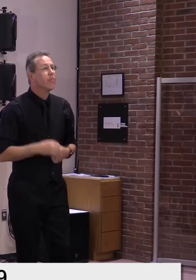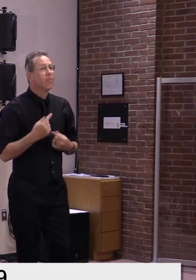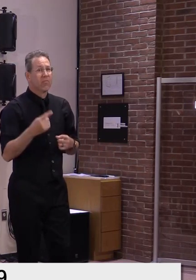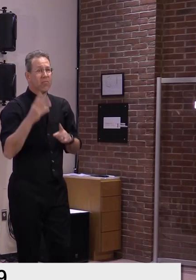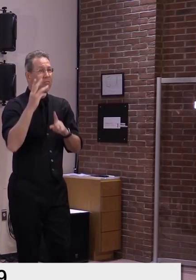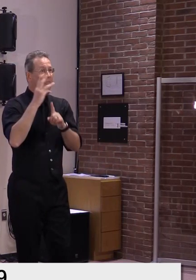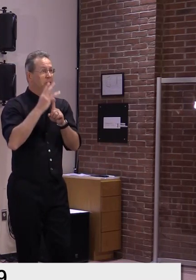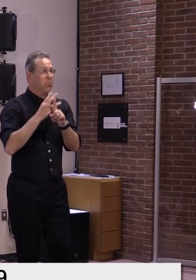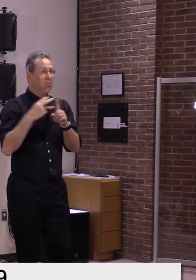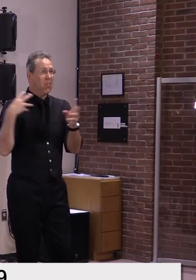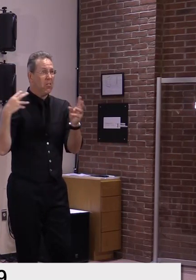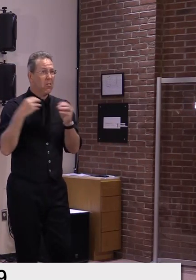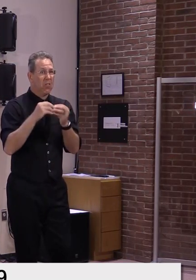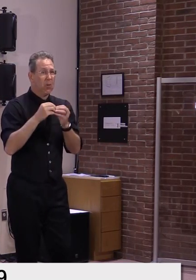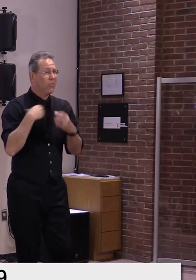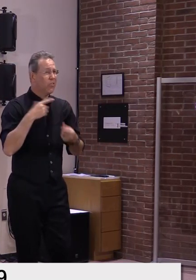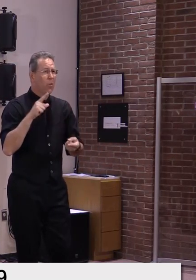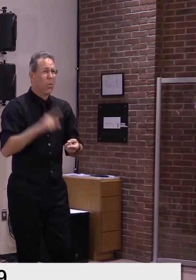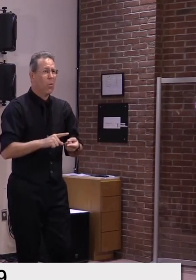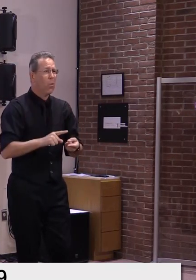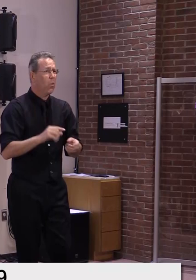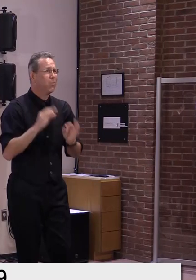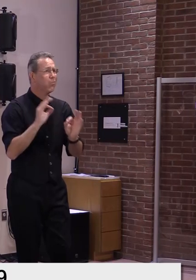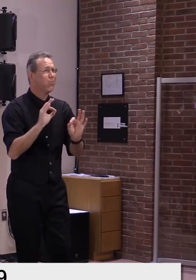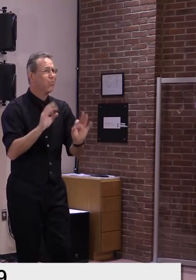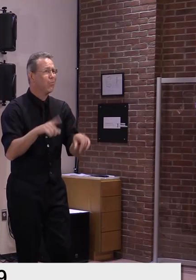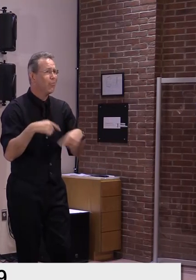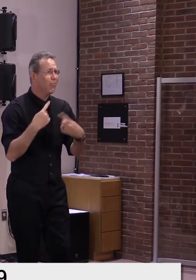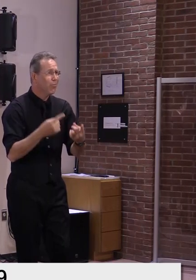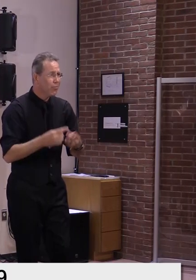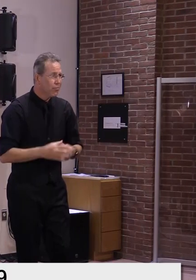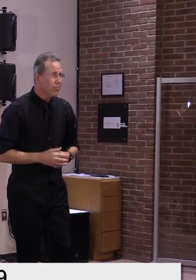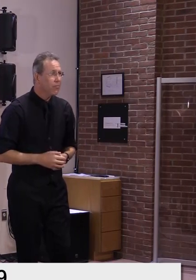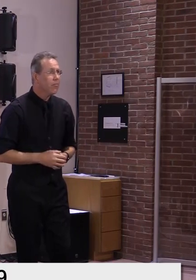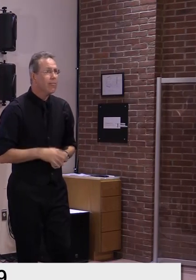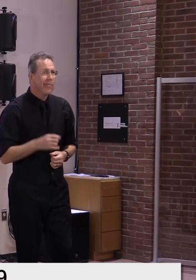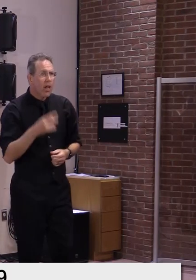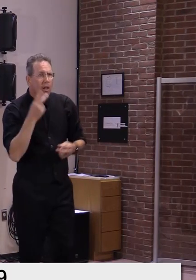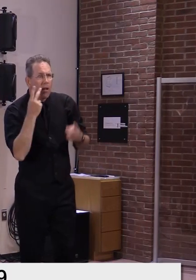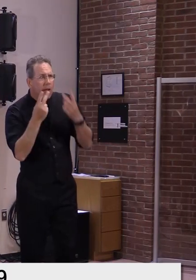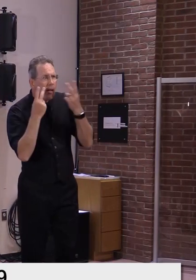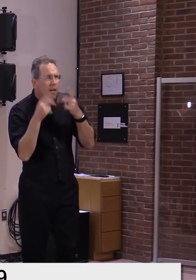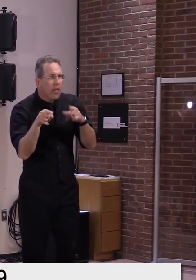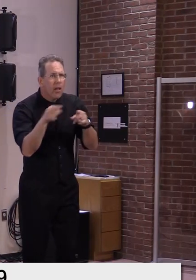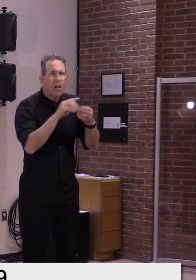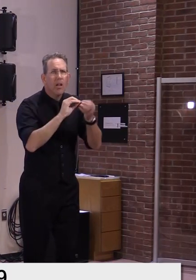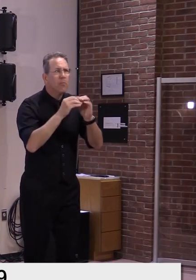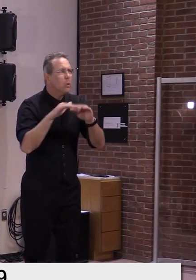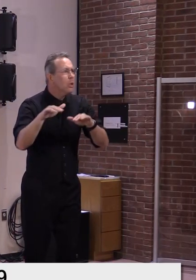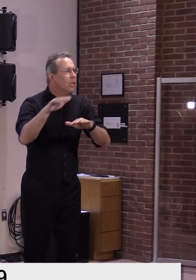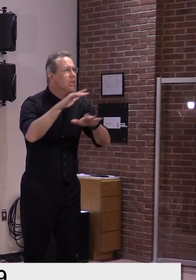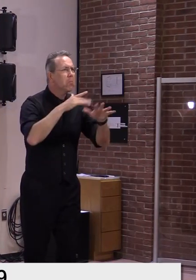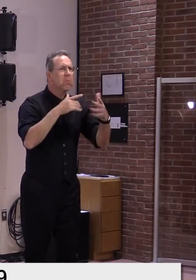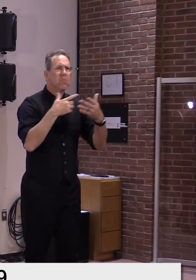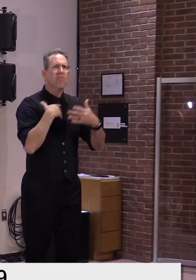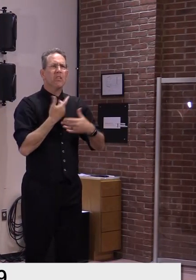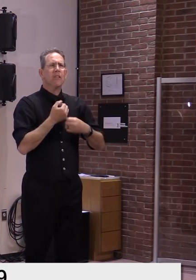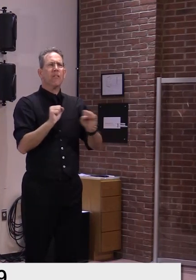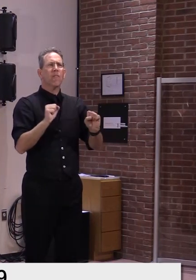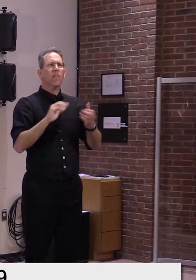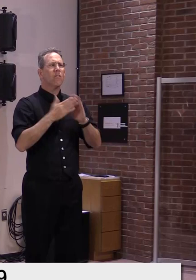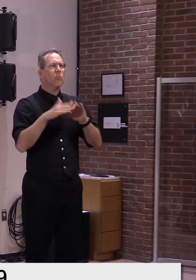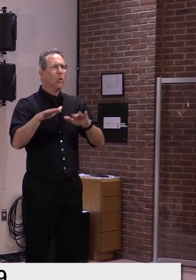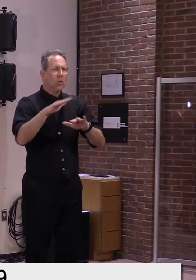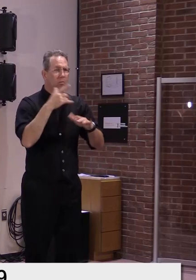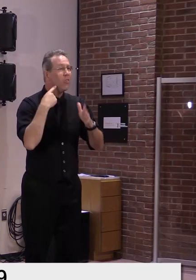metric, and we can continue to see how much safer our communities are as a result. For example, for the second